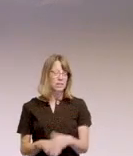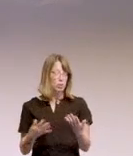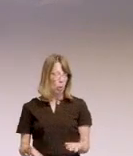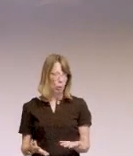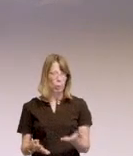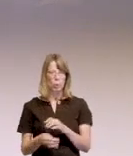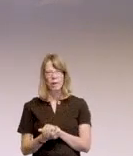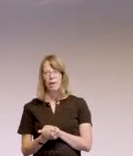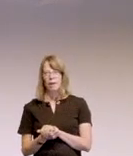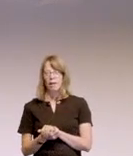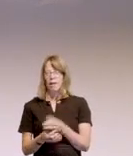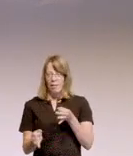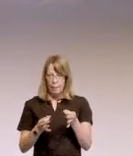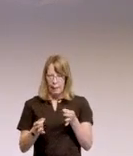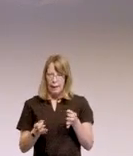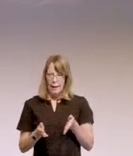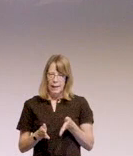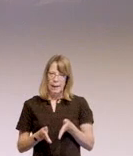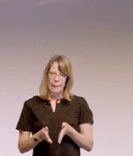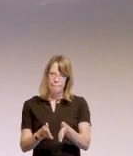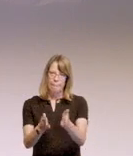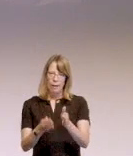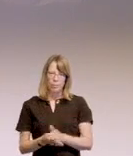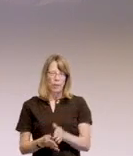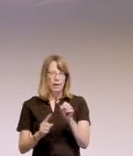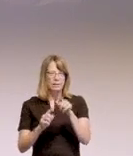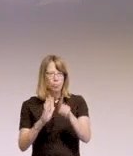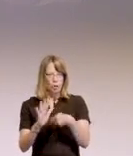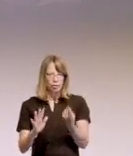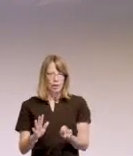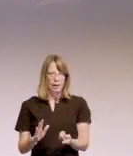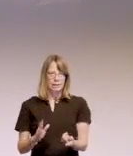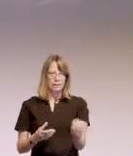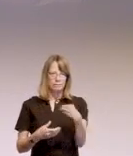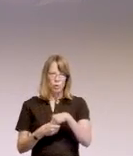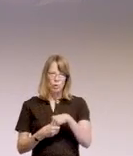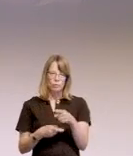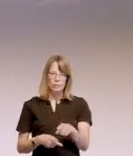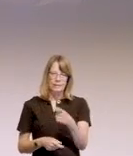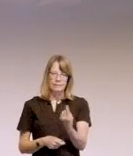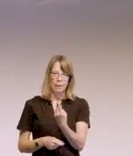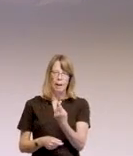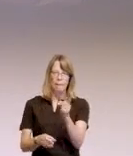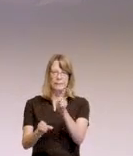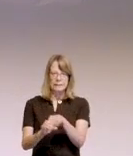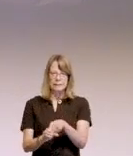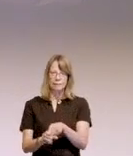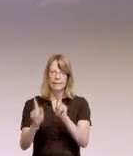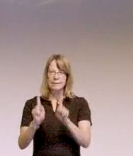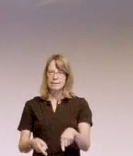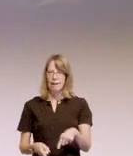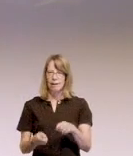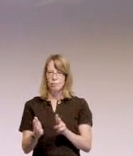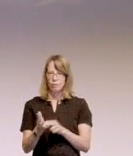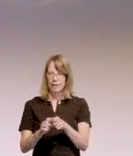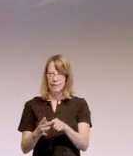Results, taking a look at the experience of a participant first onboarding to the scheme with the NDIA, and the process of sitting down